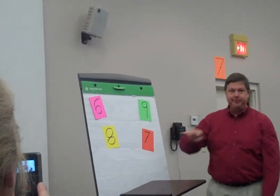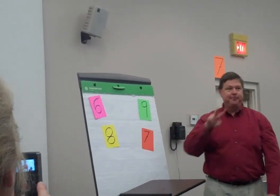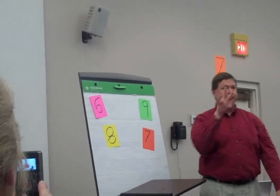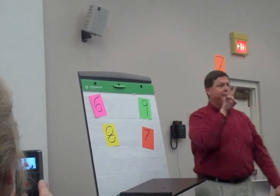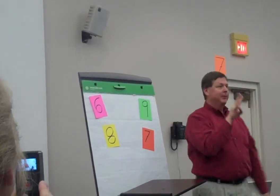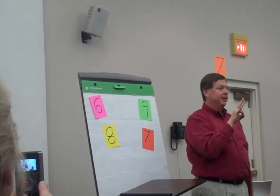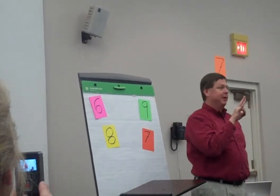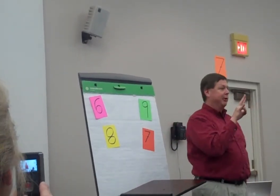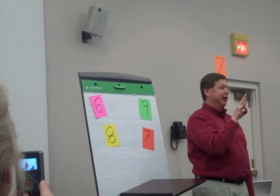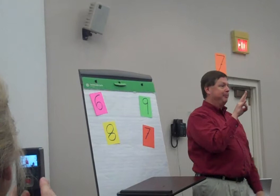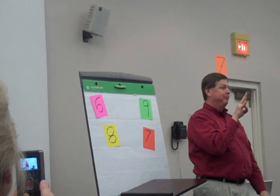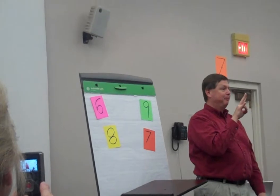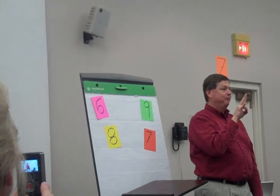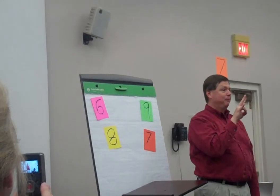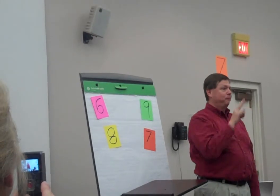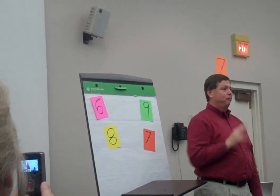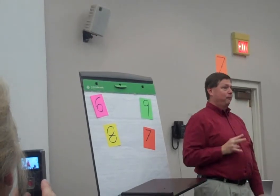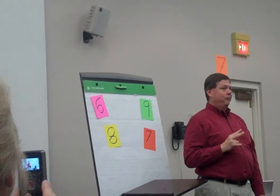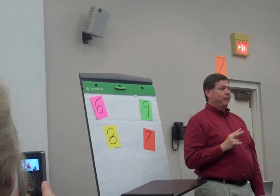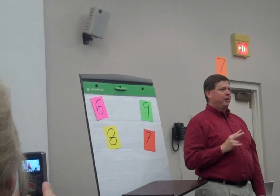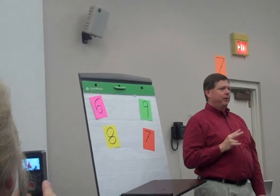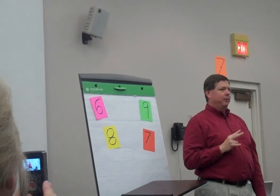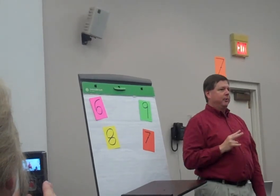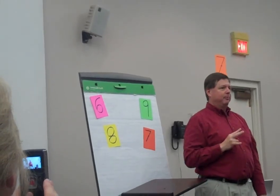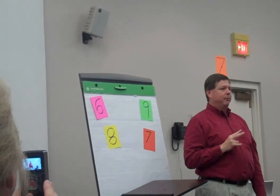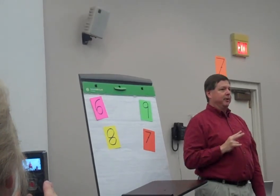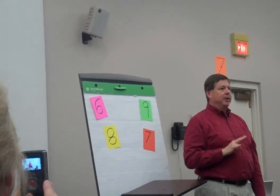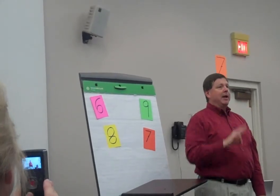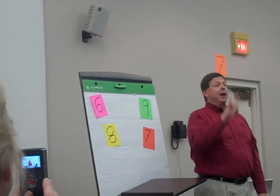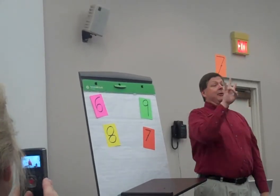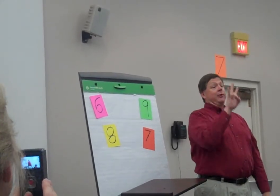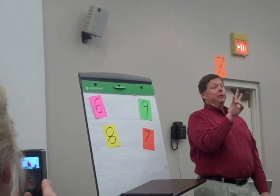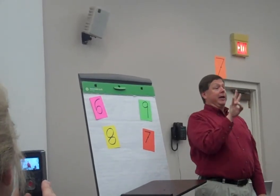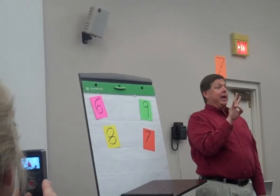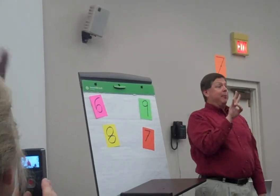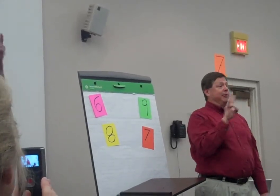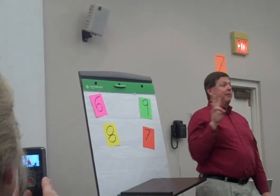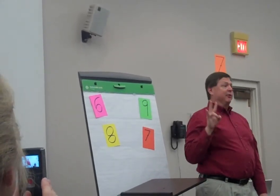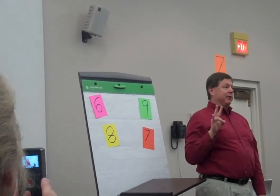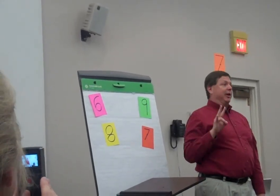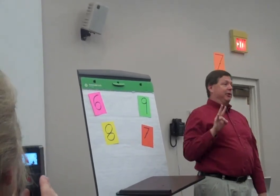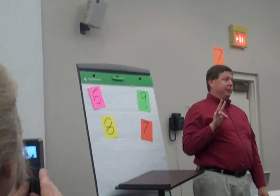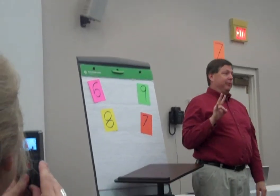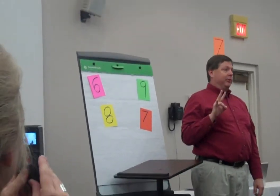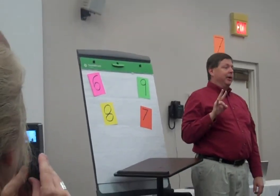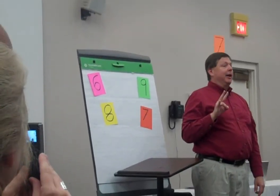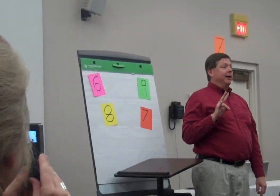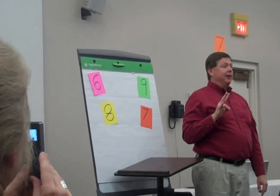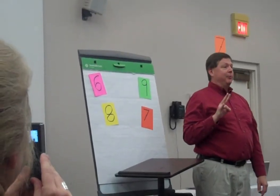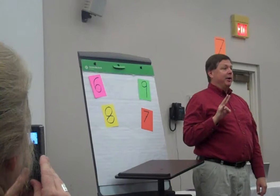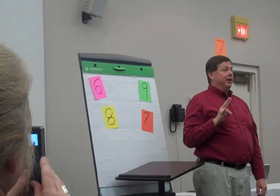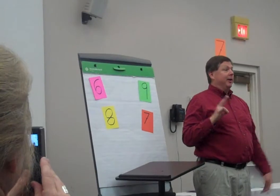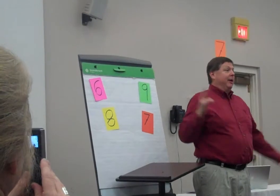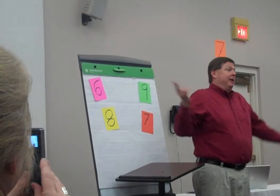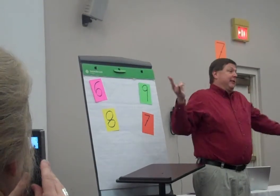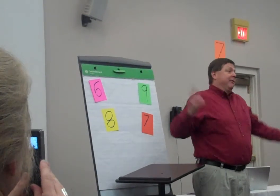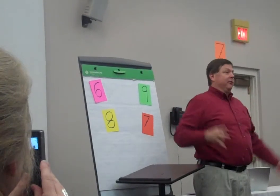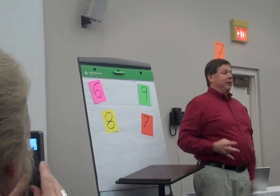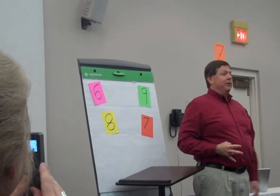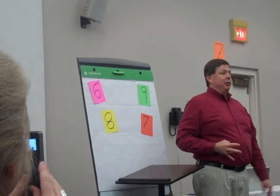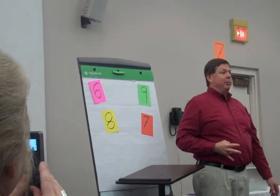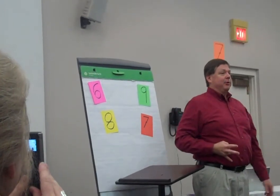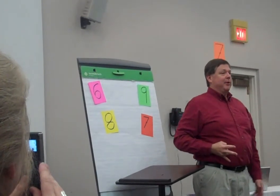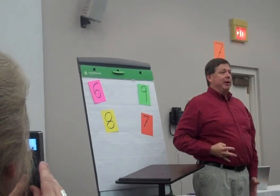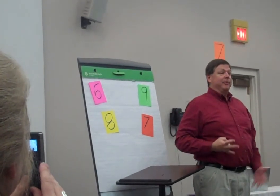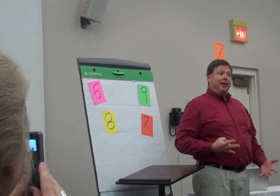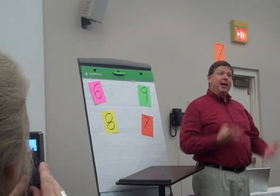long part. Okay? Never noticed that before, huh? So there's a gap. 7s look like 2s. And guess what? 7